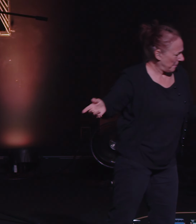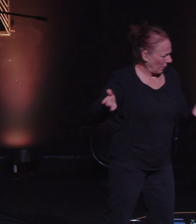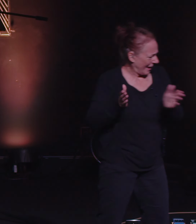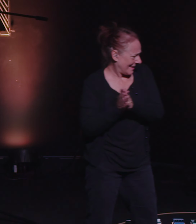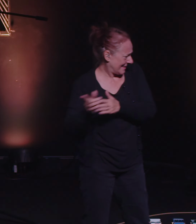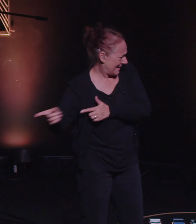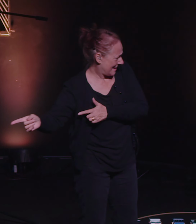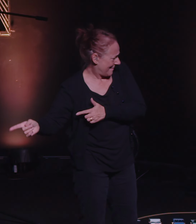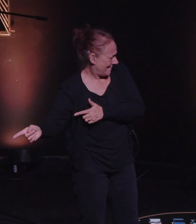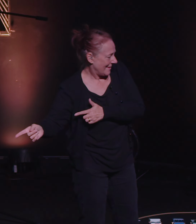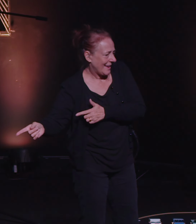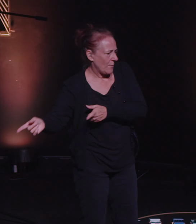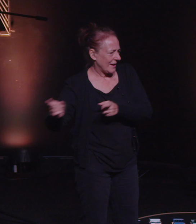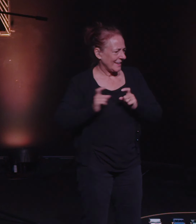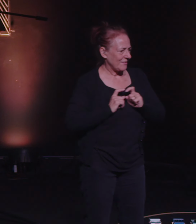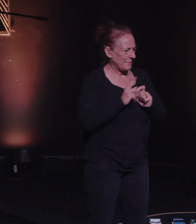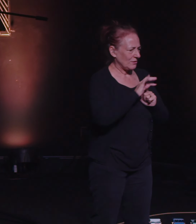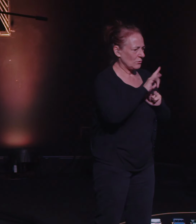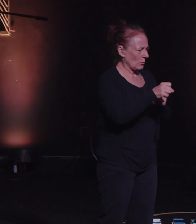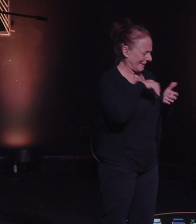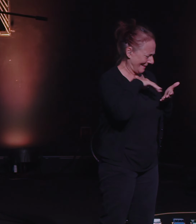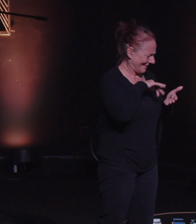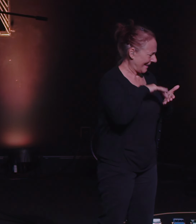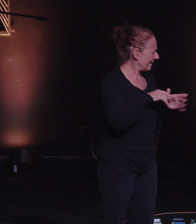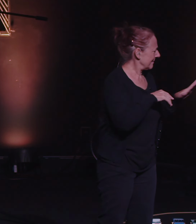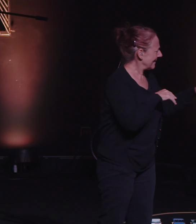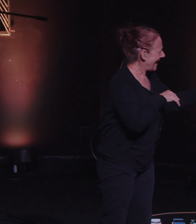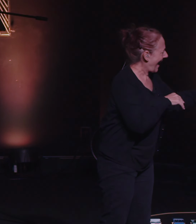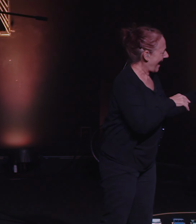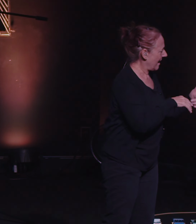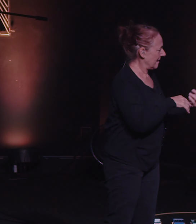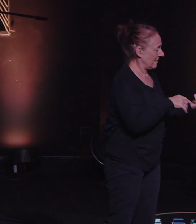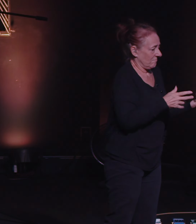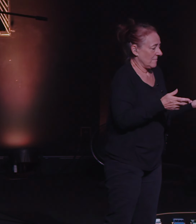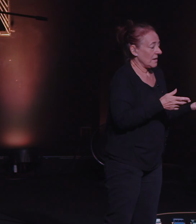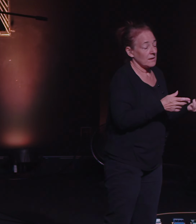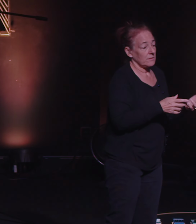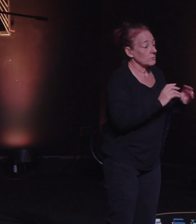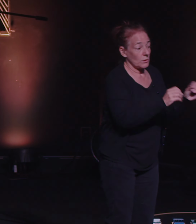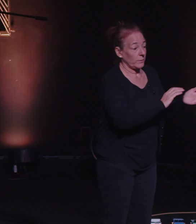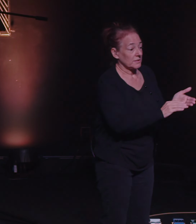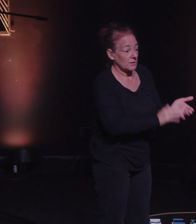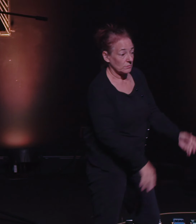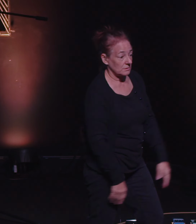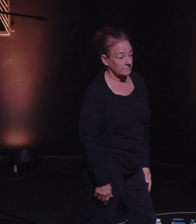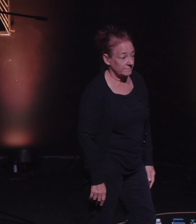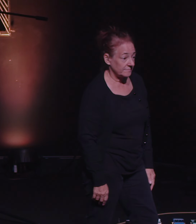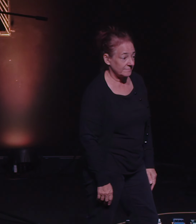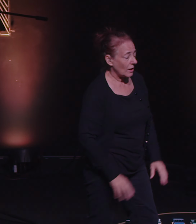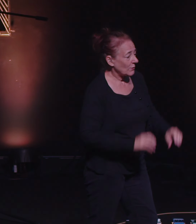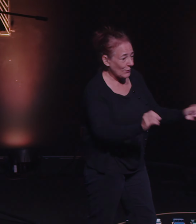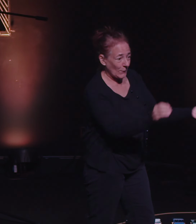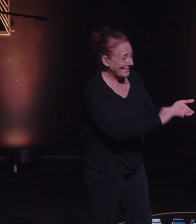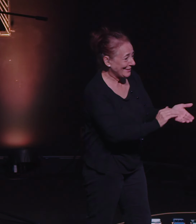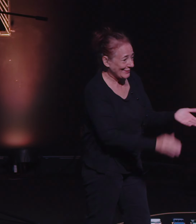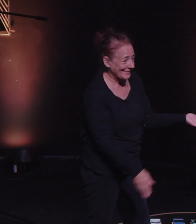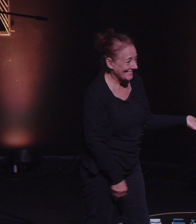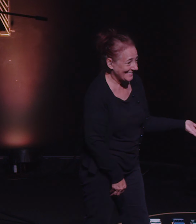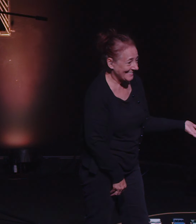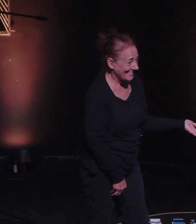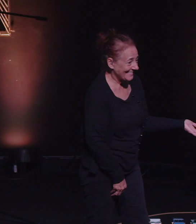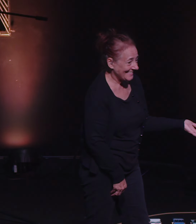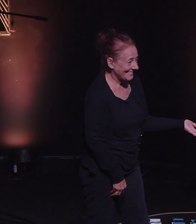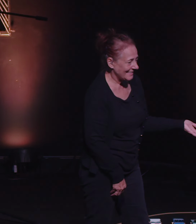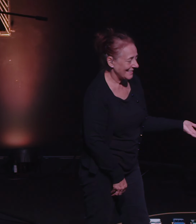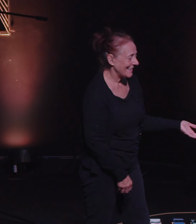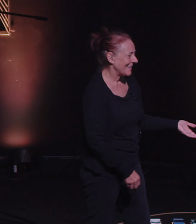help give you tools to study with. There are no excuses you can come up with that, one, haven't already been thought of, or two, that work.